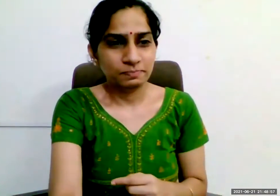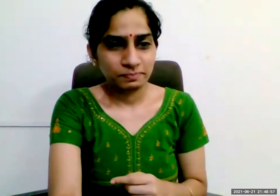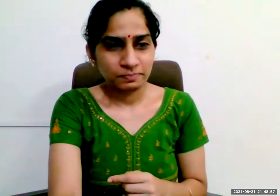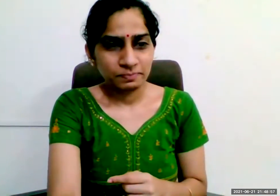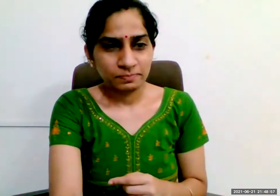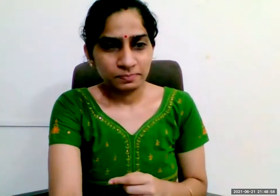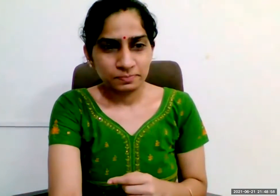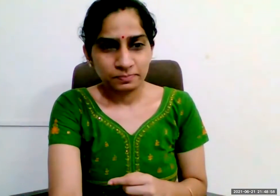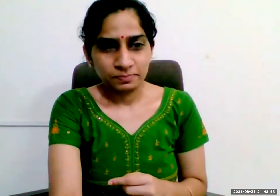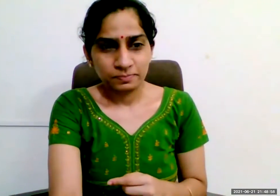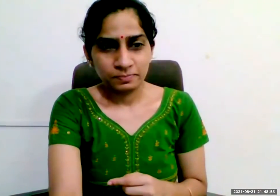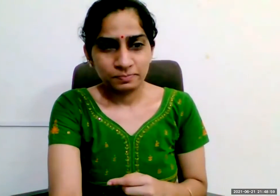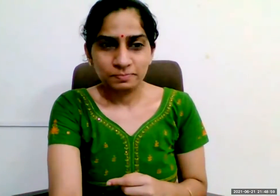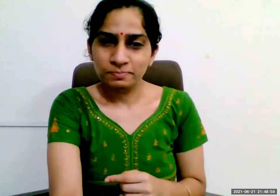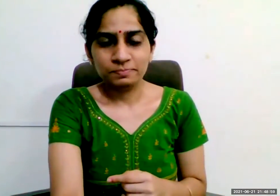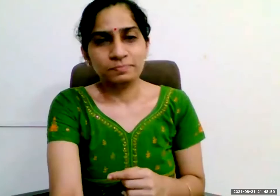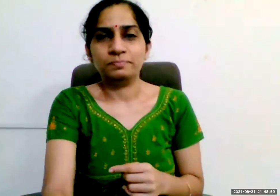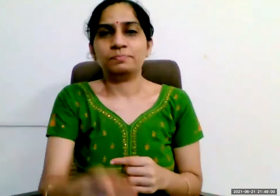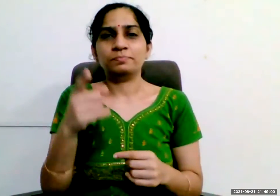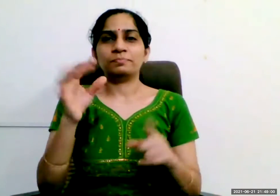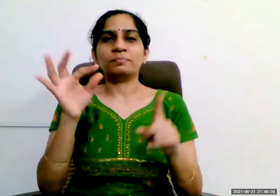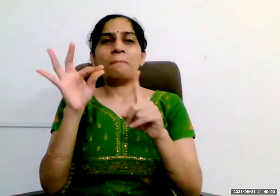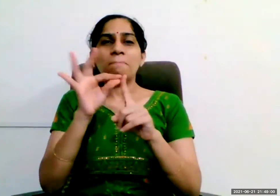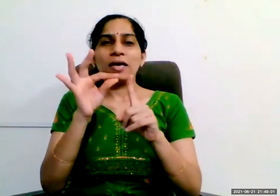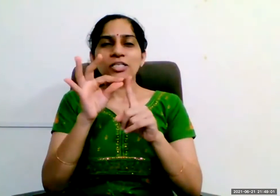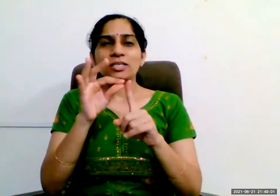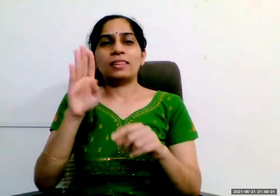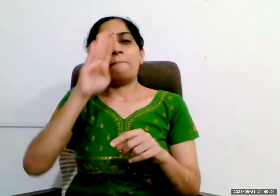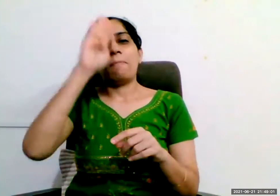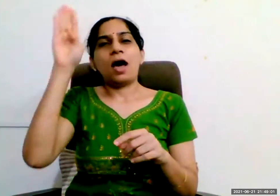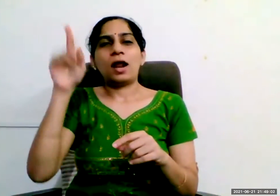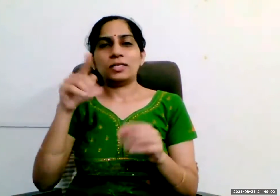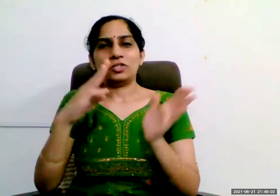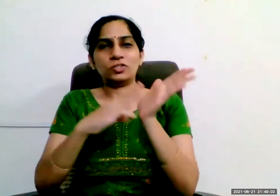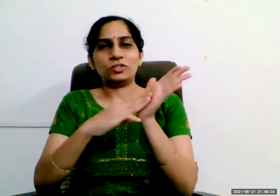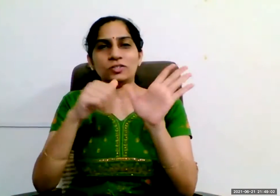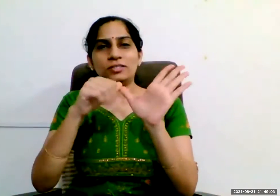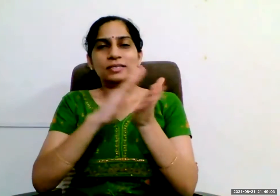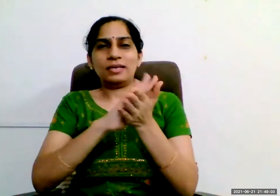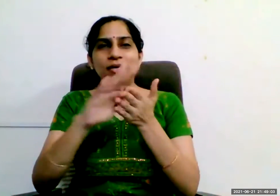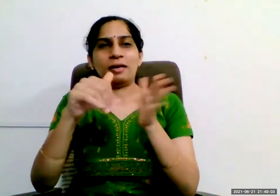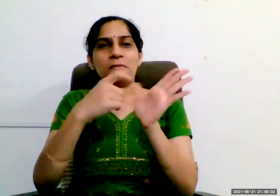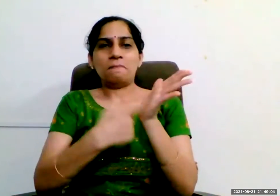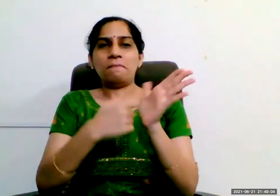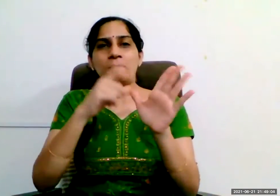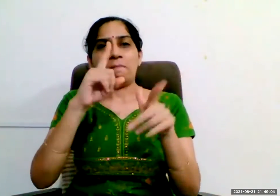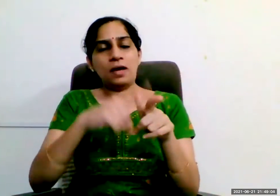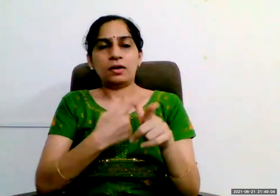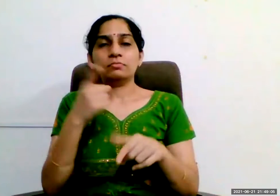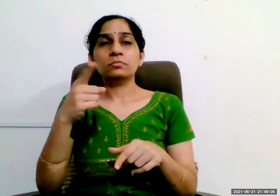Yeah. So Parikshit Maharaj was the son of Abhimanyu in Mahabharata